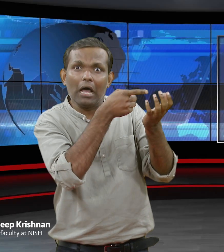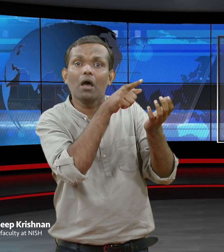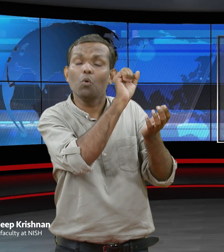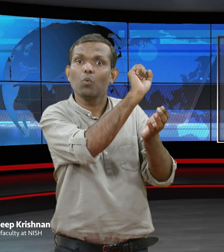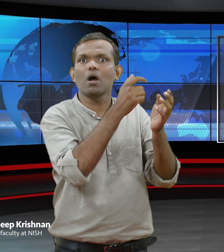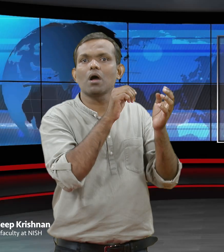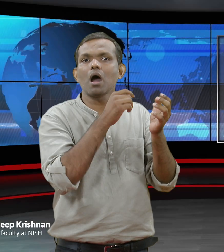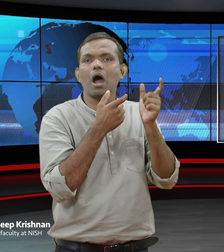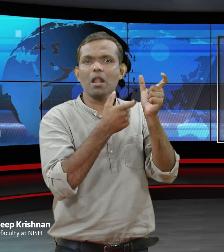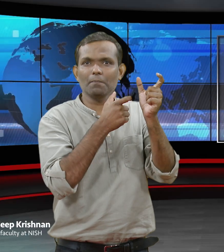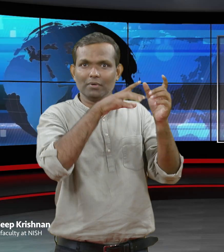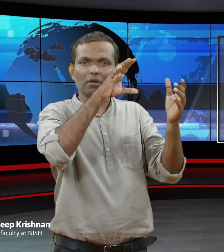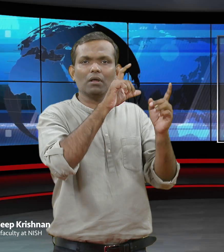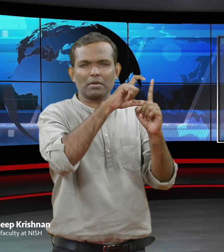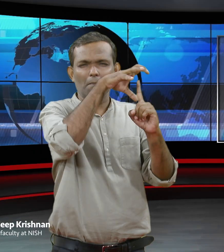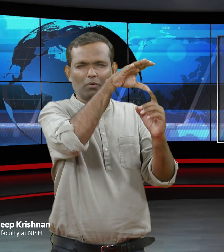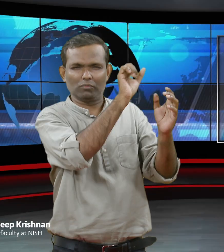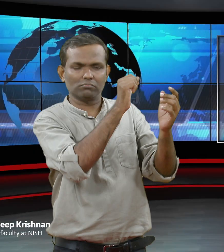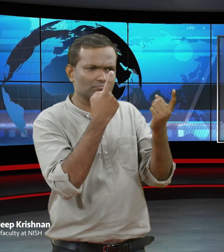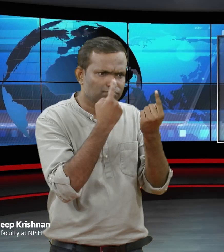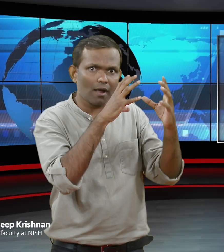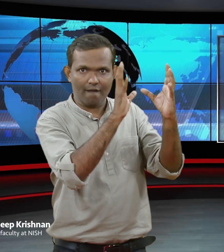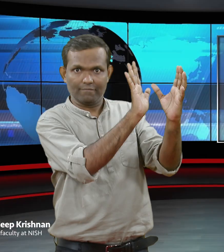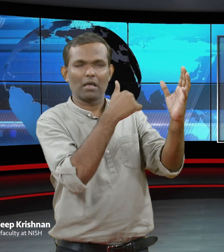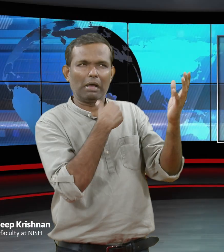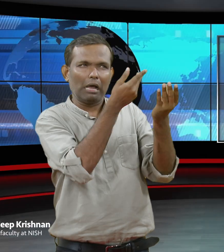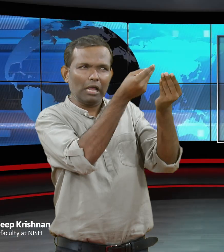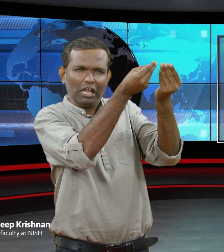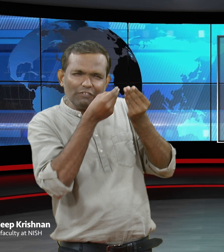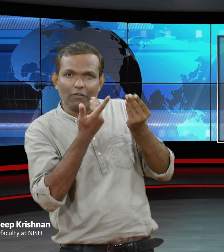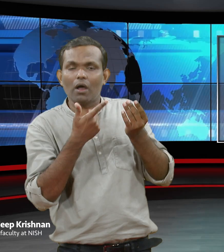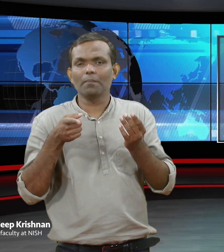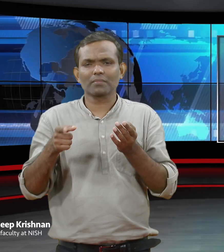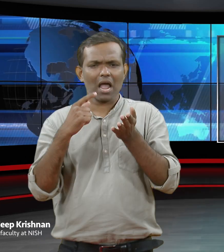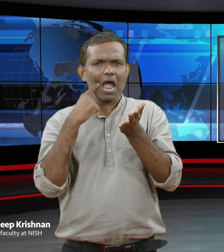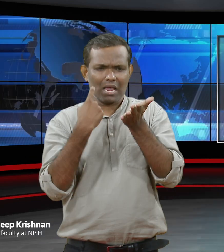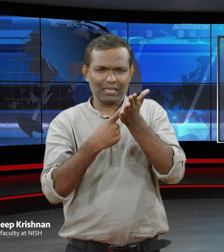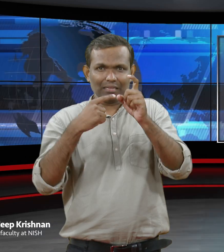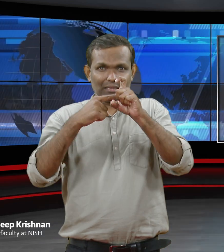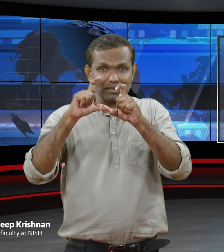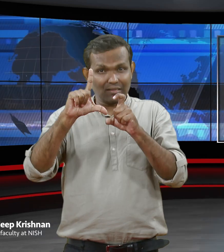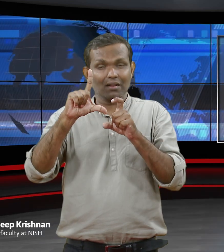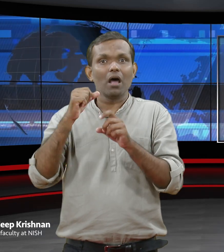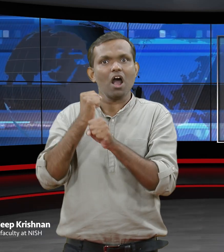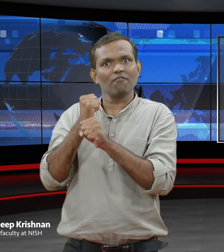samples from KIA controlled mines. It's a significant step because it involves engaging with a non